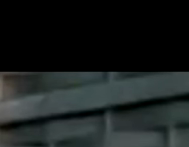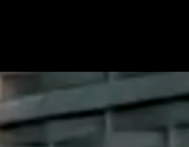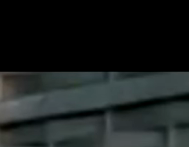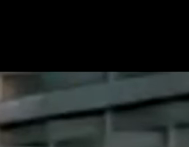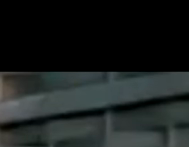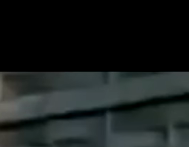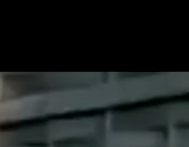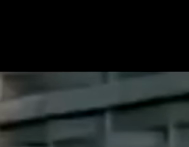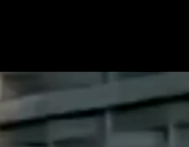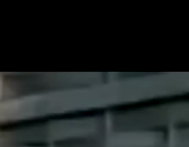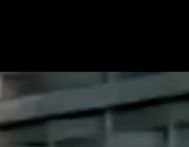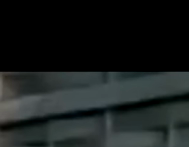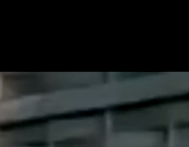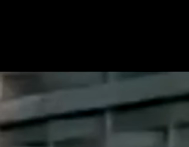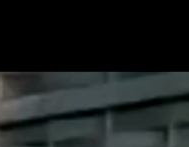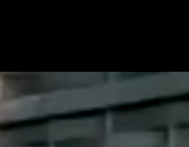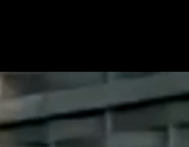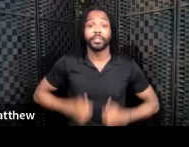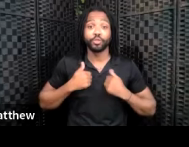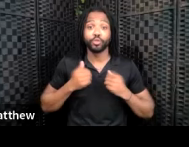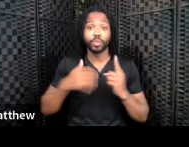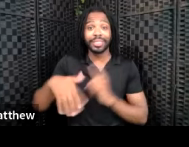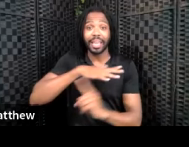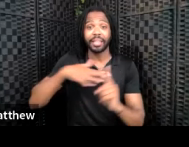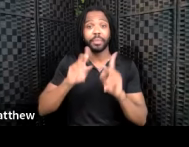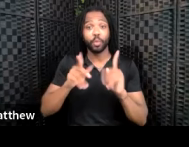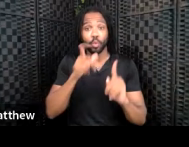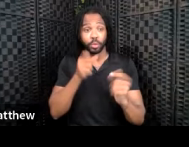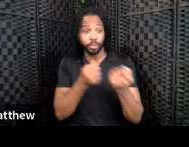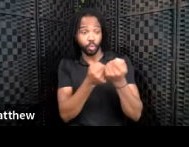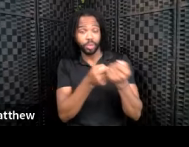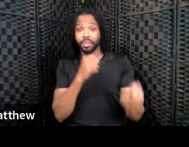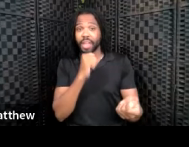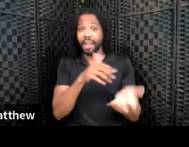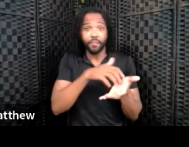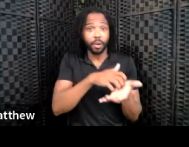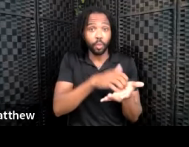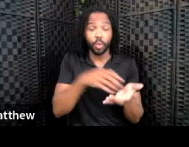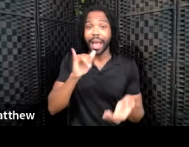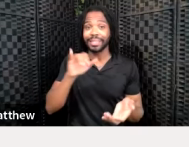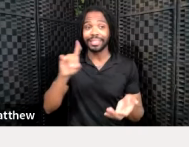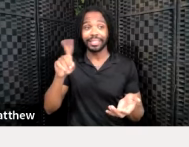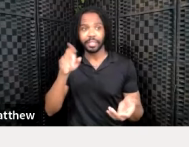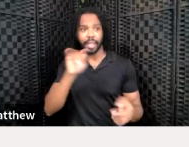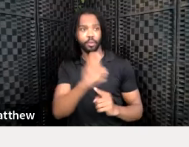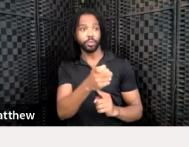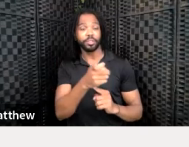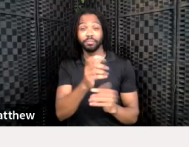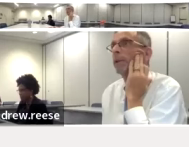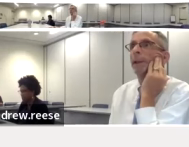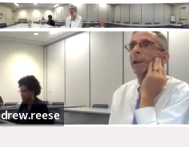There are many residential settings where people supported are not vulnerable. An IDD diagnosis doesn't equate with